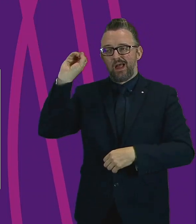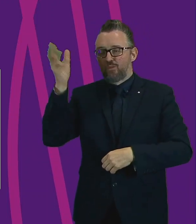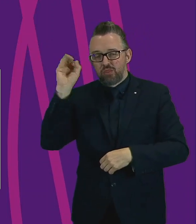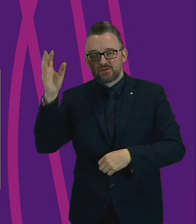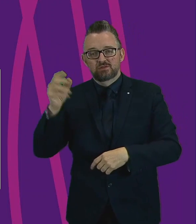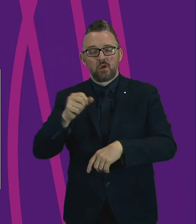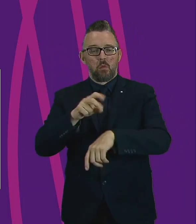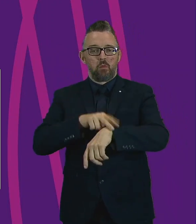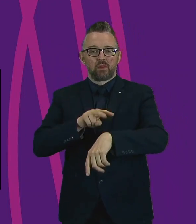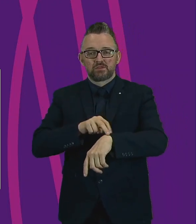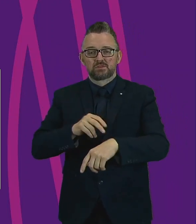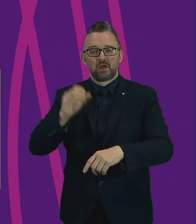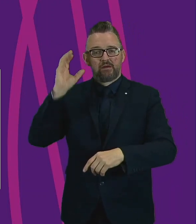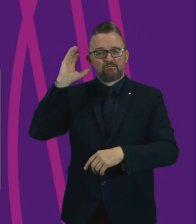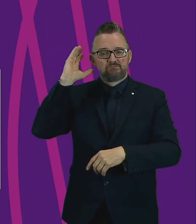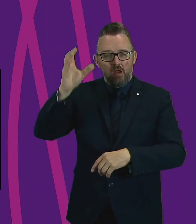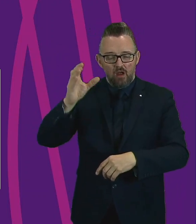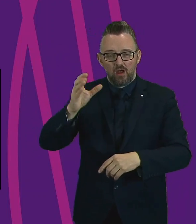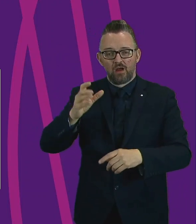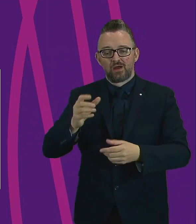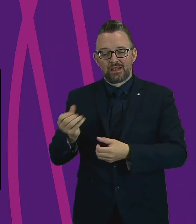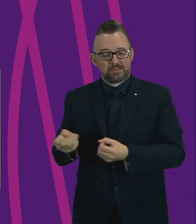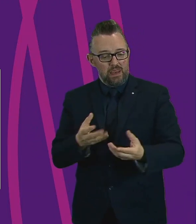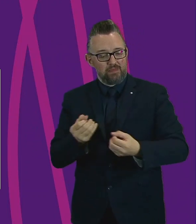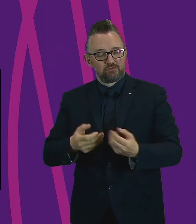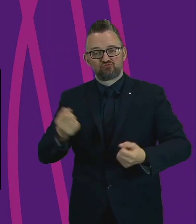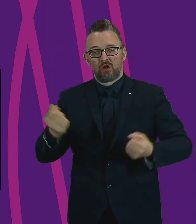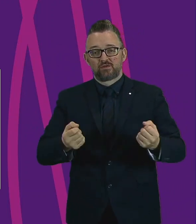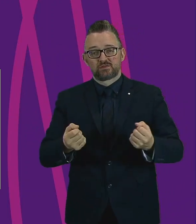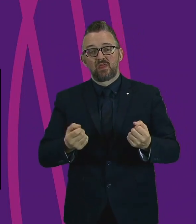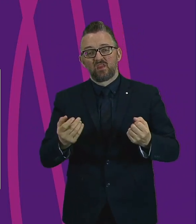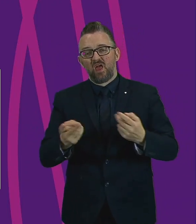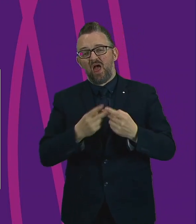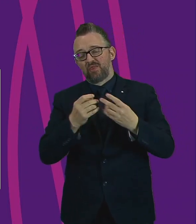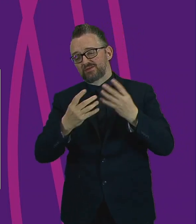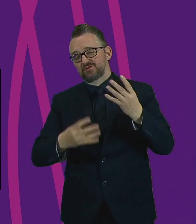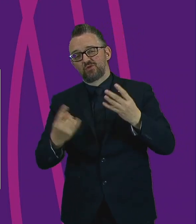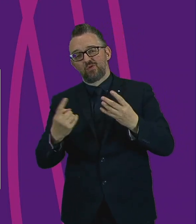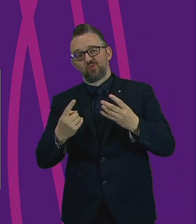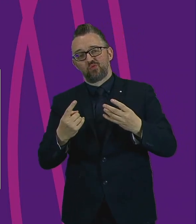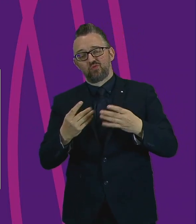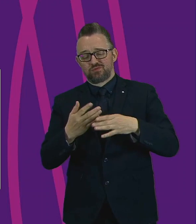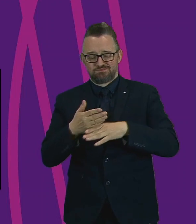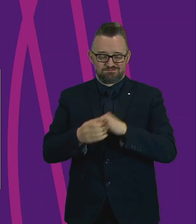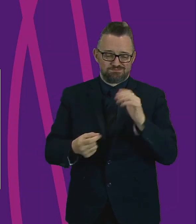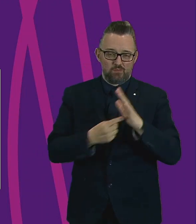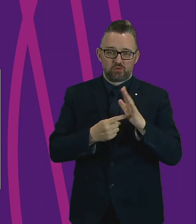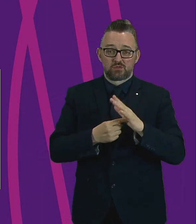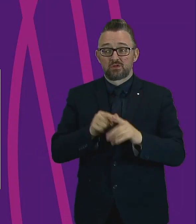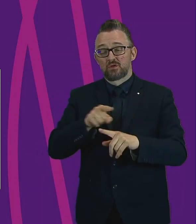police, the fire service, and delivery drivers, and all those carrying out essential services. They all